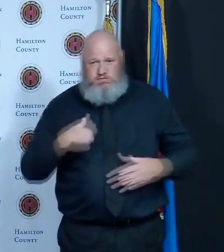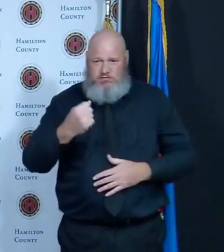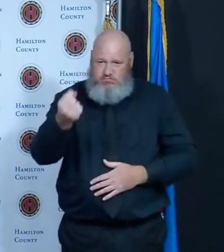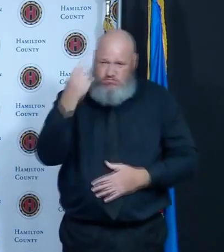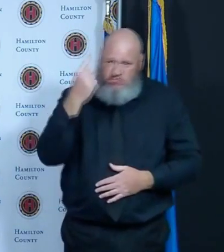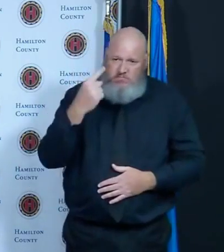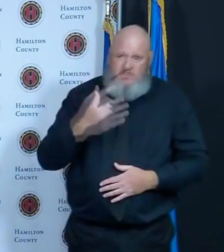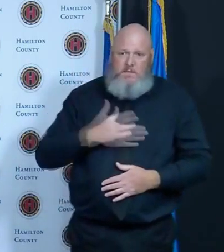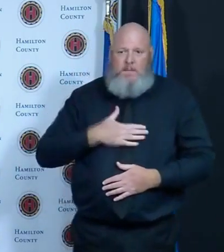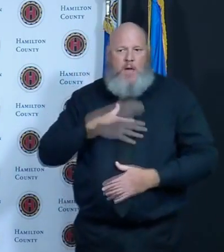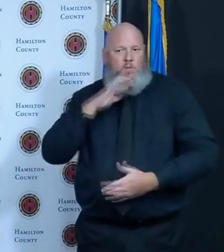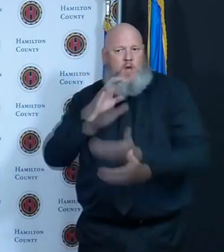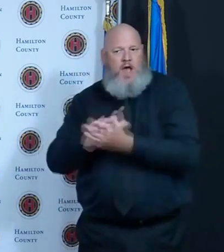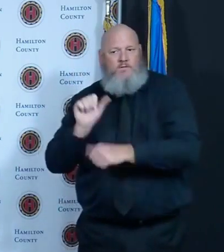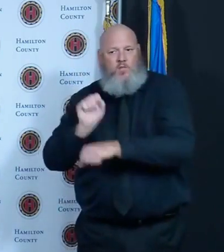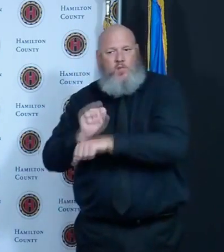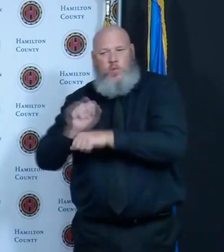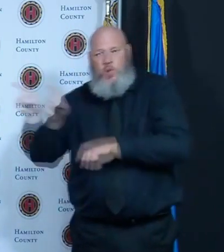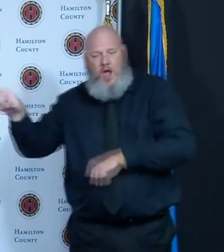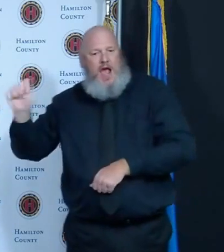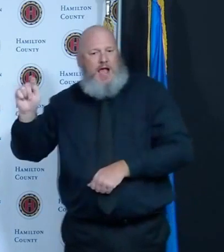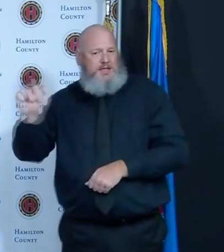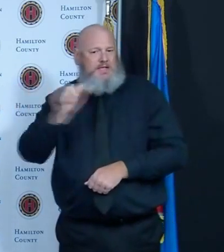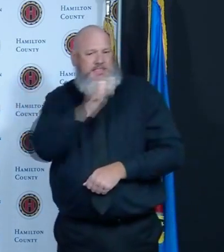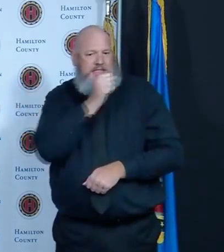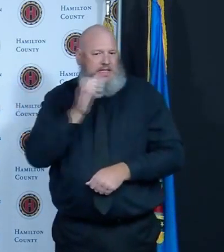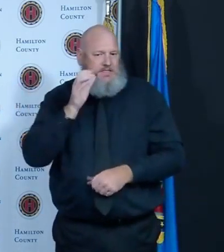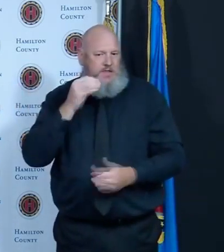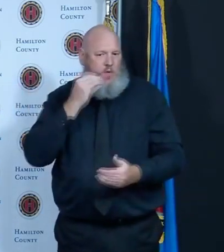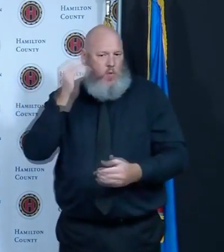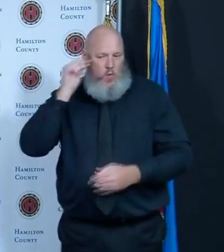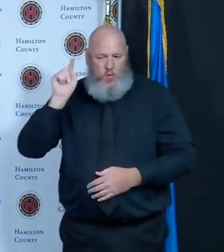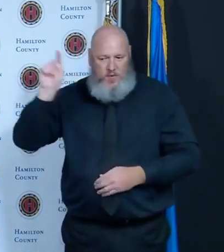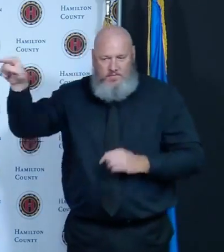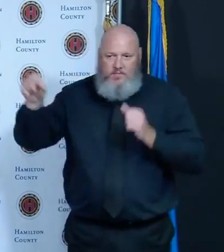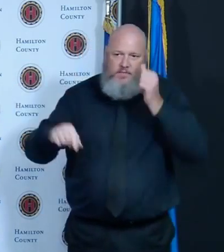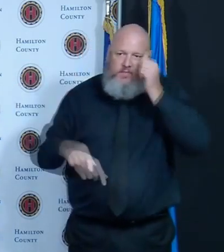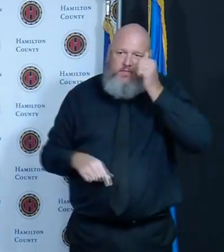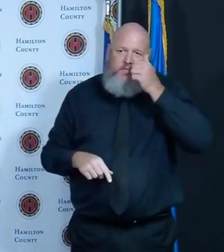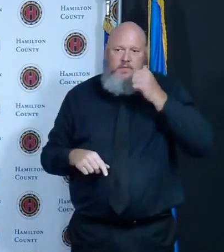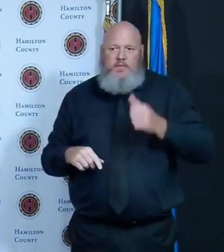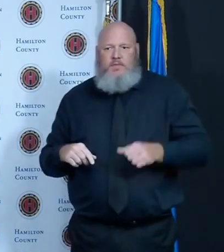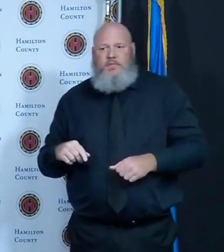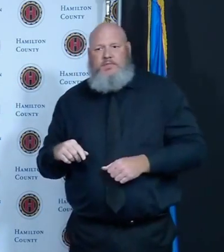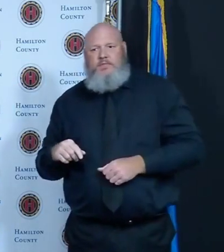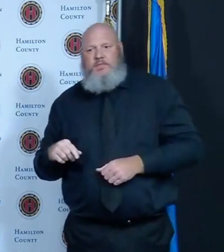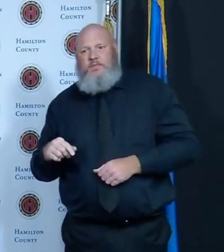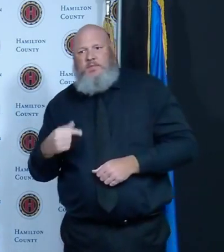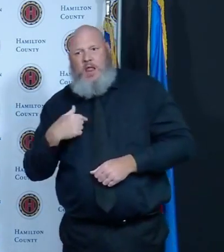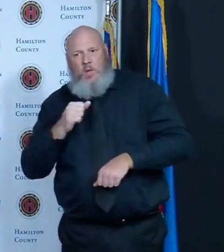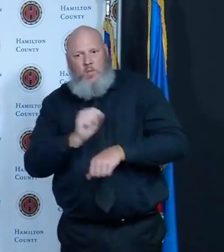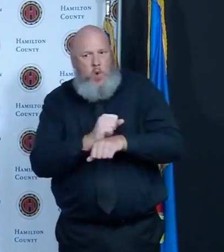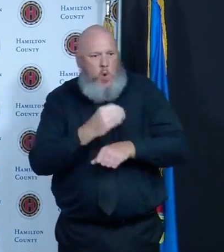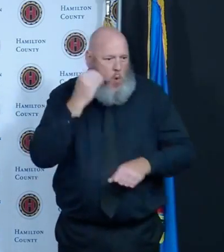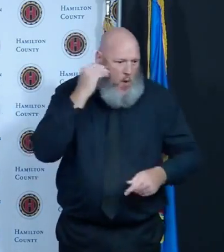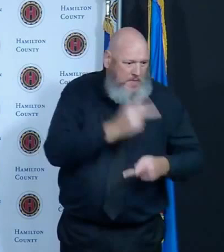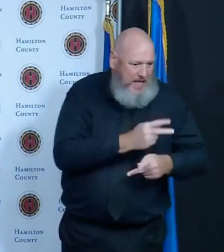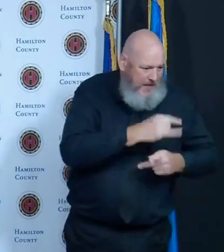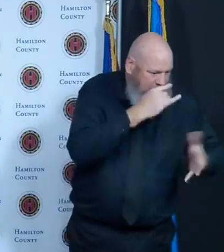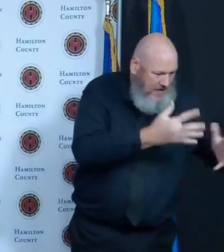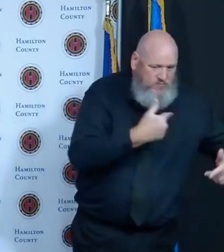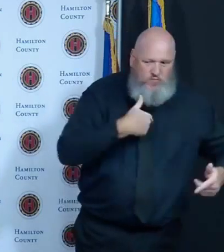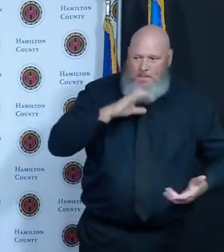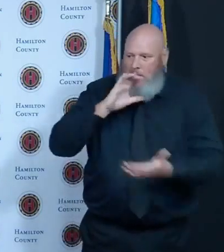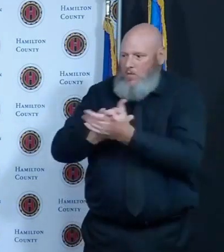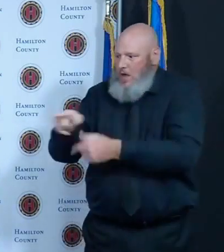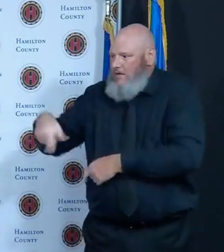and to care for an 8-year-old and a 5-year-old right now, and also to care for a fourth floor creative. So that's where I'm at as we face this challenge.